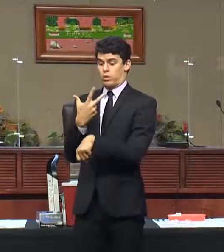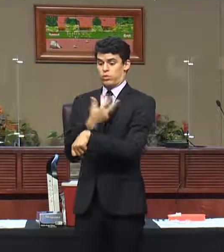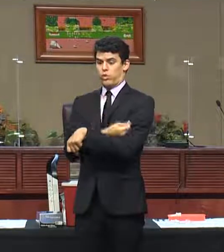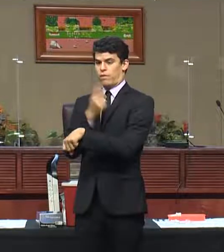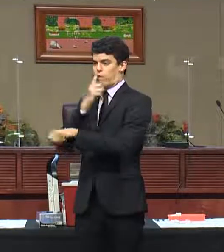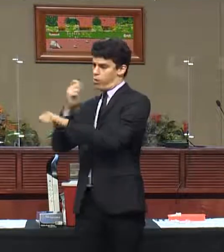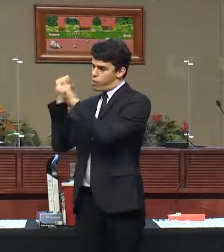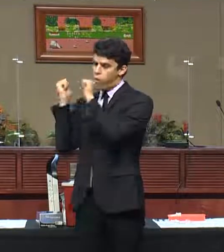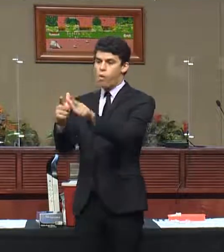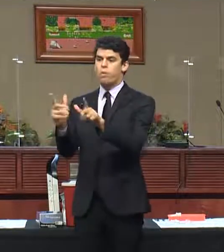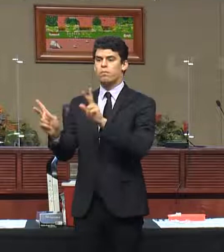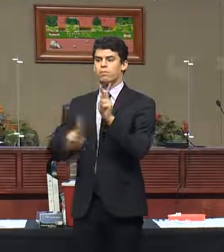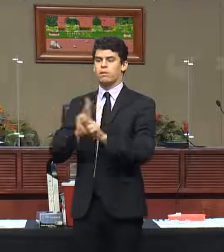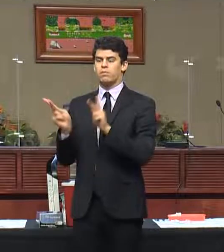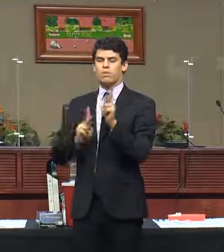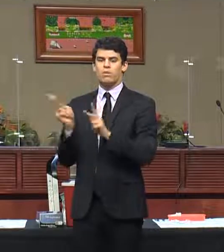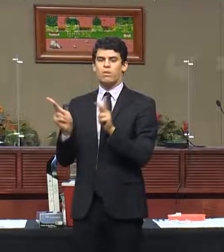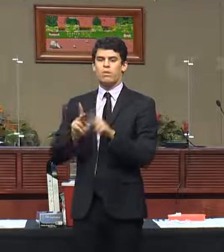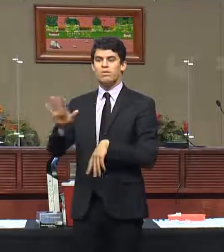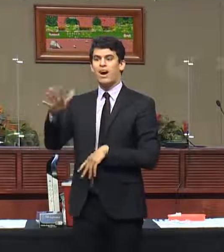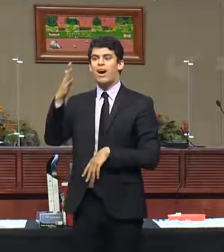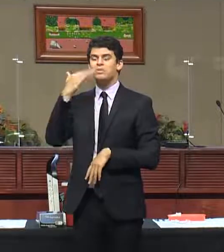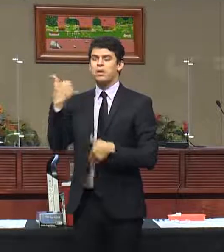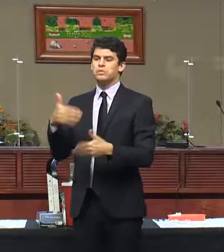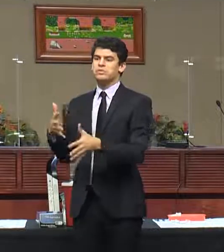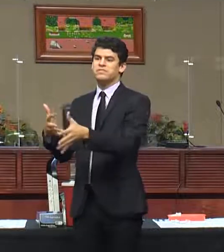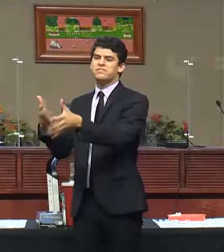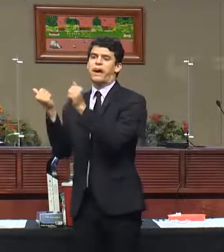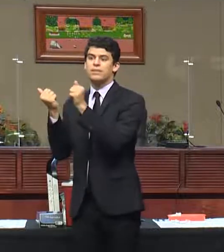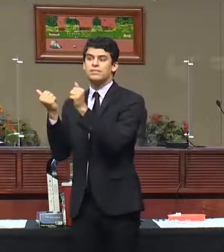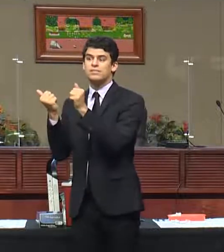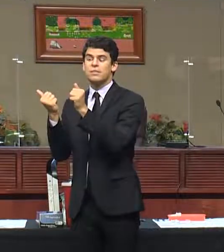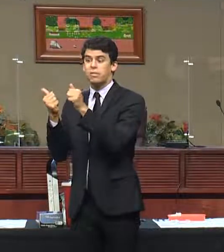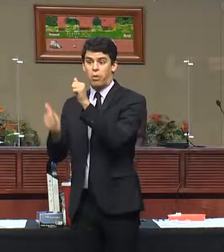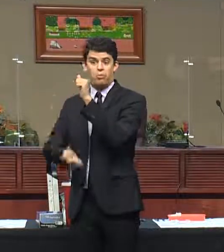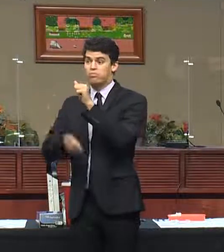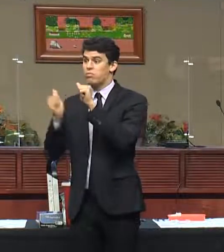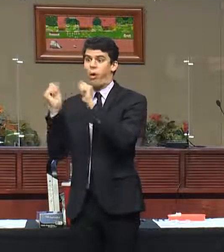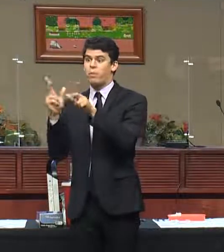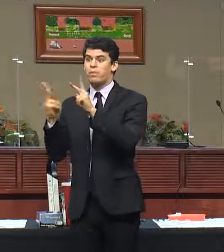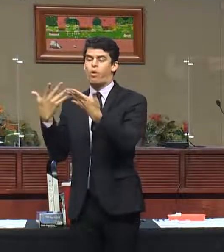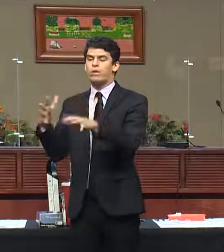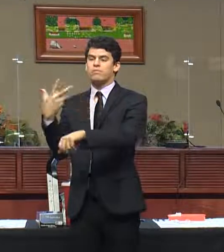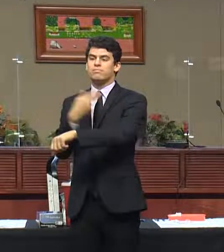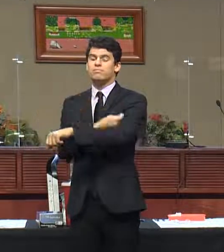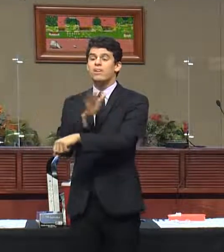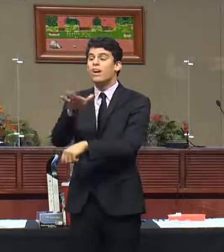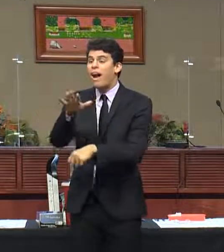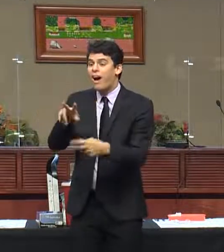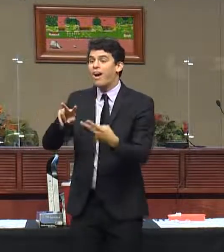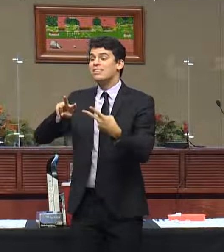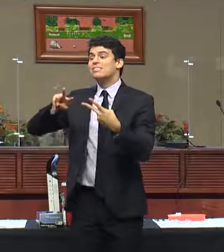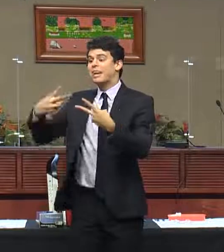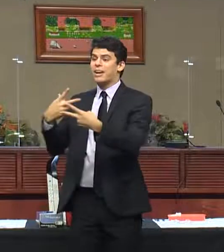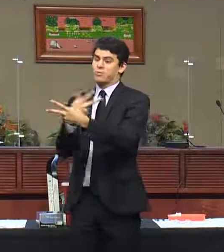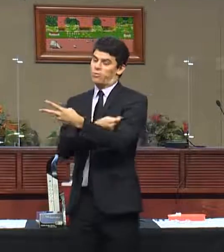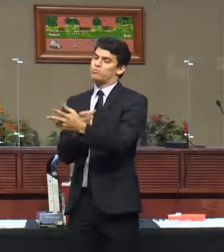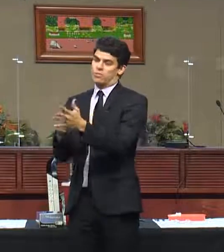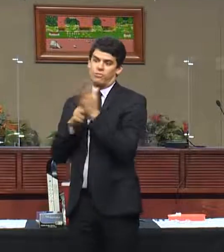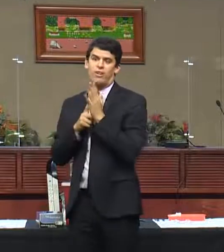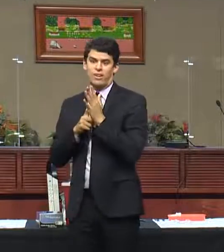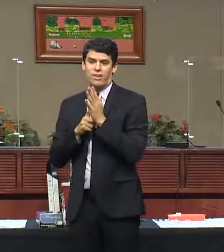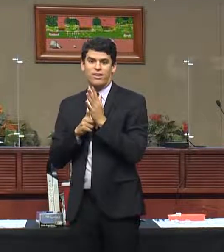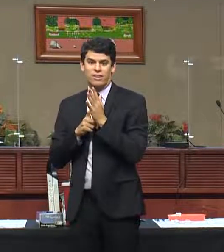population. That's why they are achieving it so fast. But they will have to go and do the second dose at some point, depending on the type